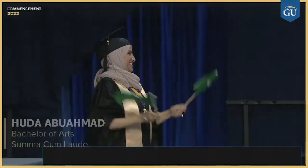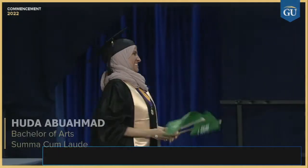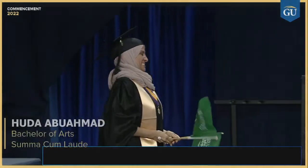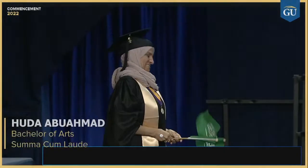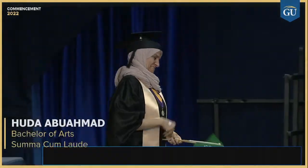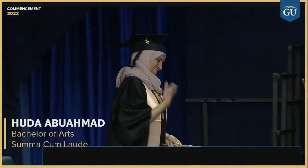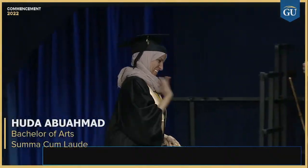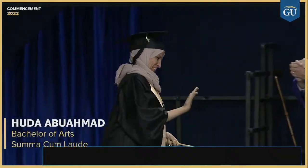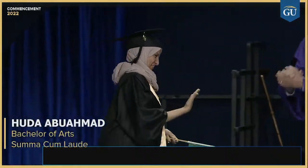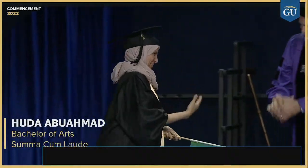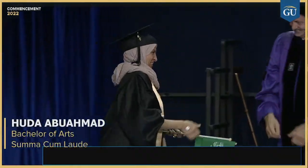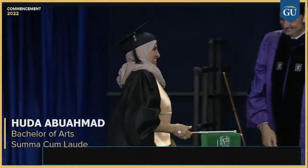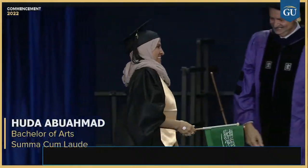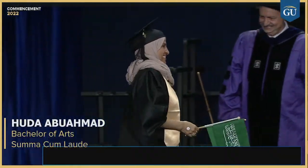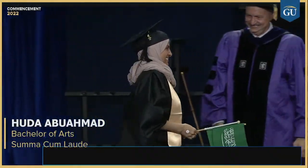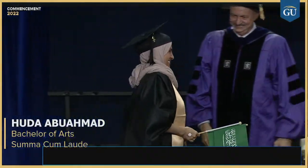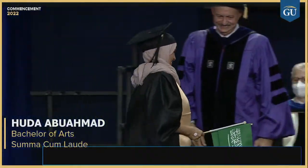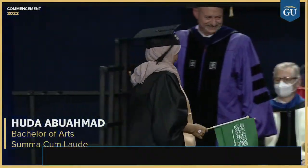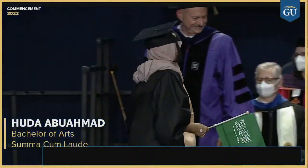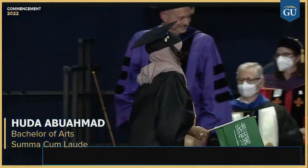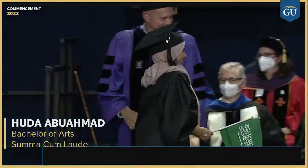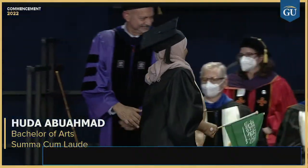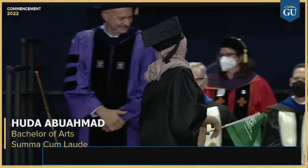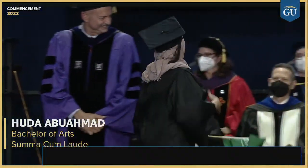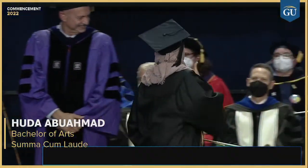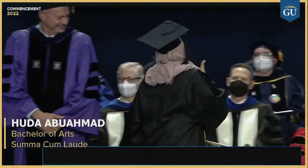Arts, summa cum laude.